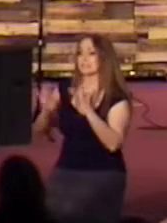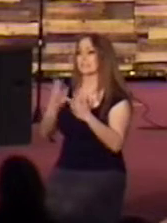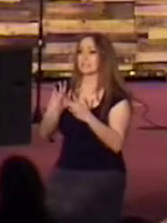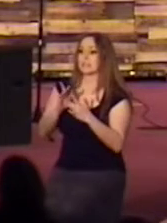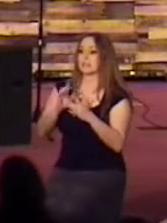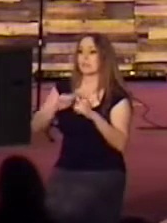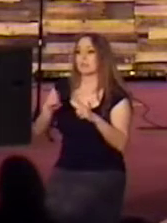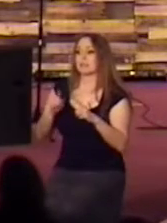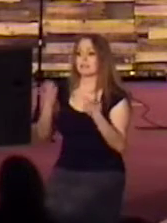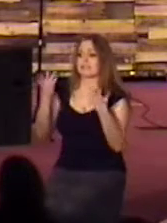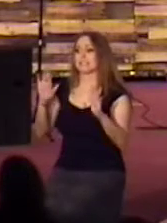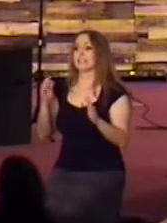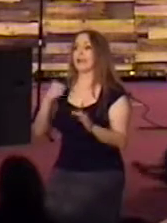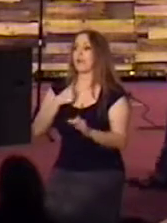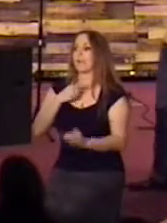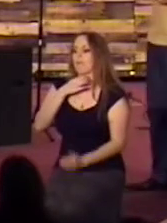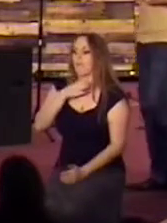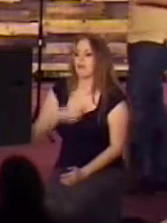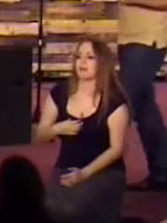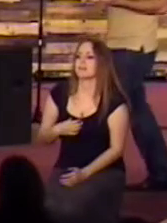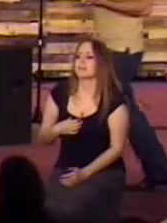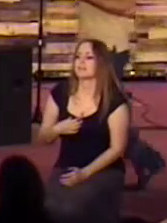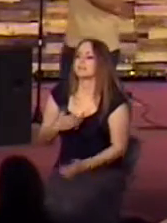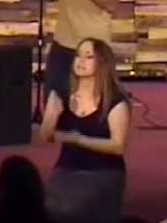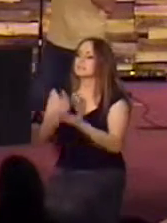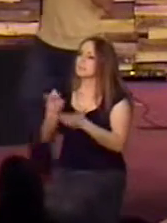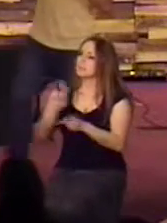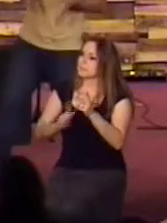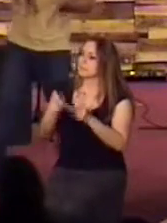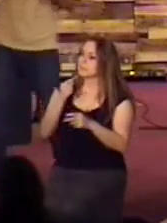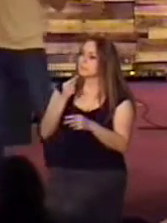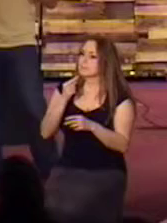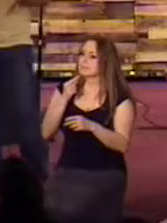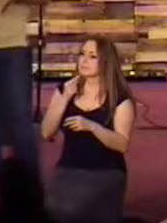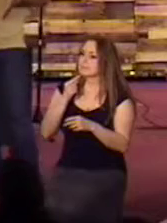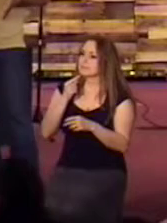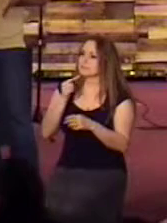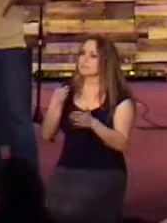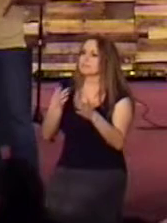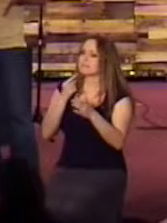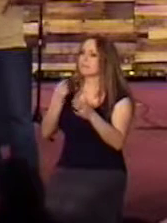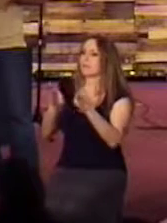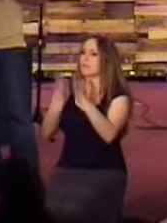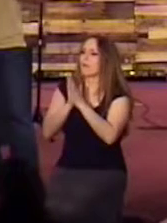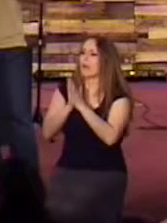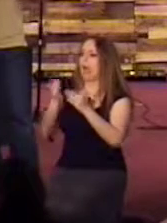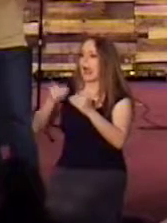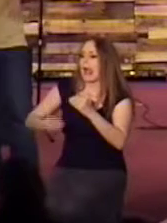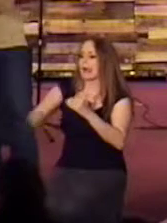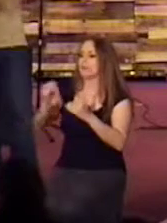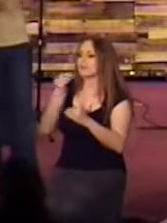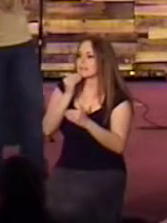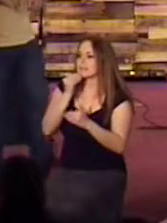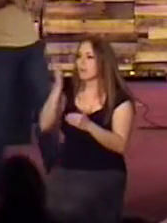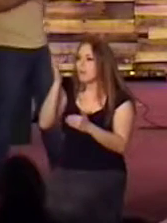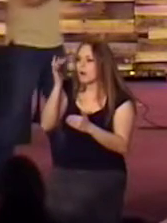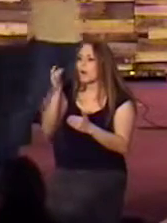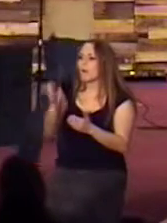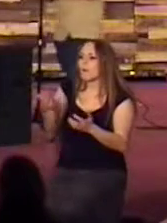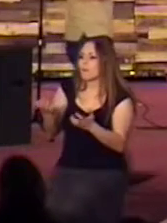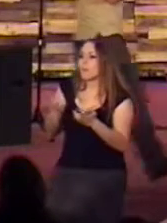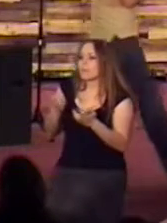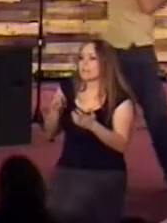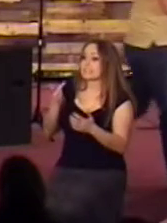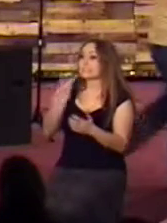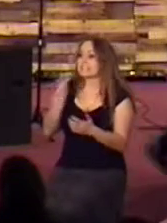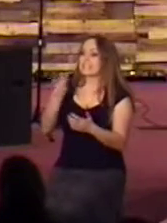I've actually heard people say that they don't like to pray until after they eat because they want to make sure they're thankful for the food they ate. They're like, "I want to make sure this tastes good before I